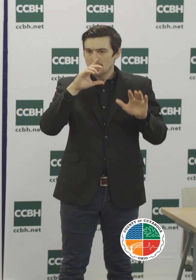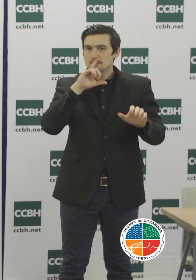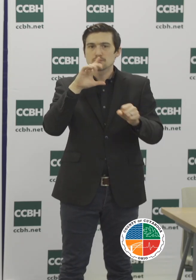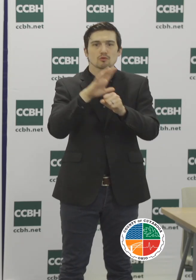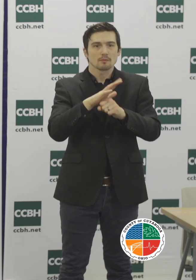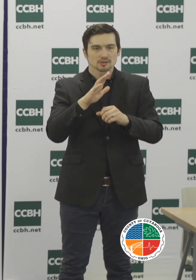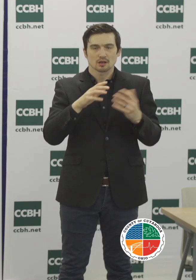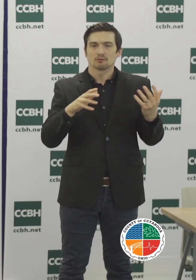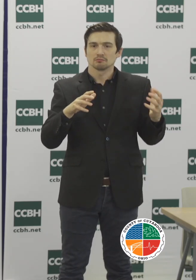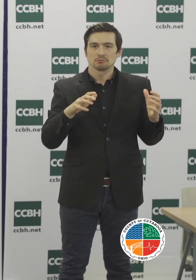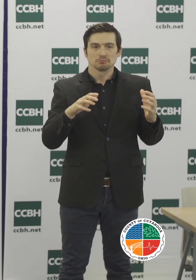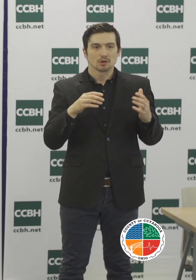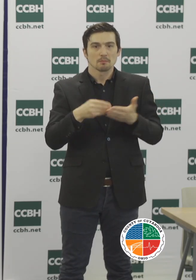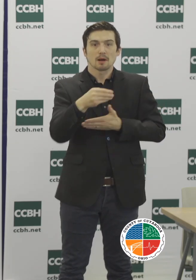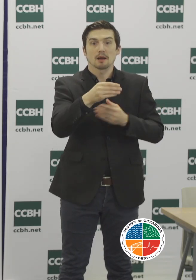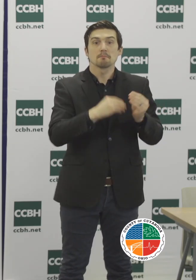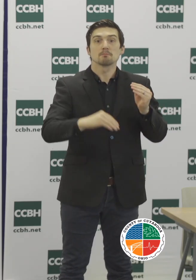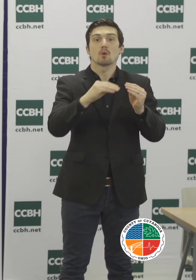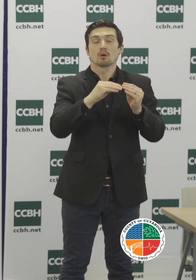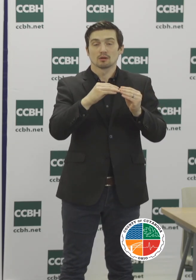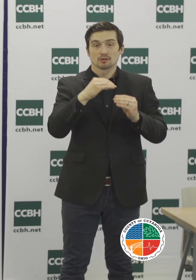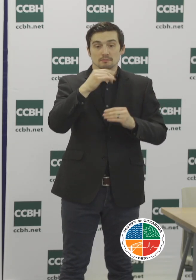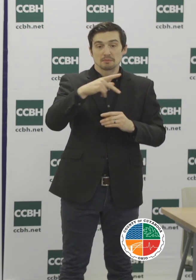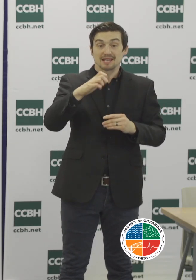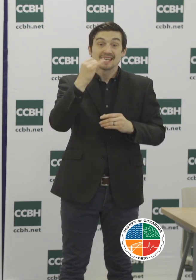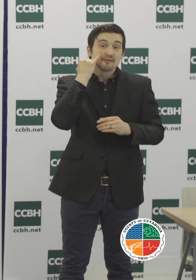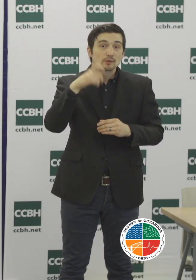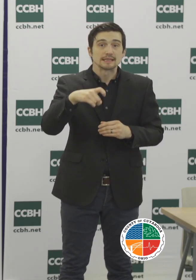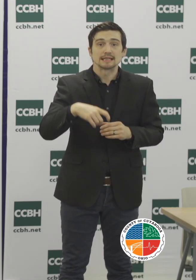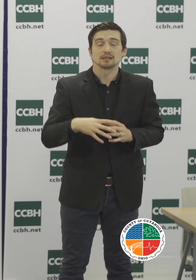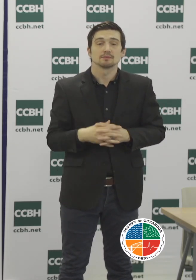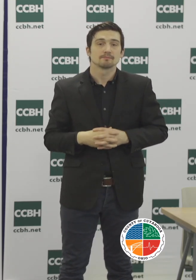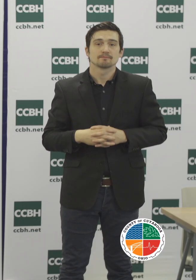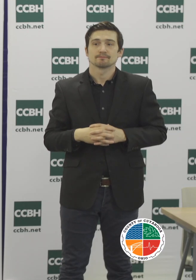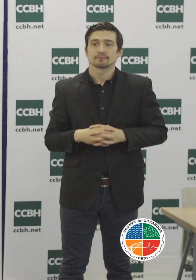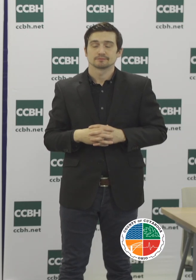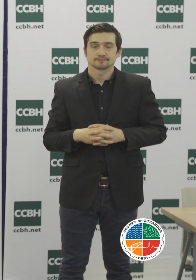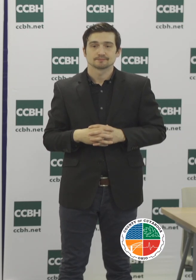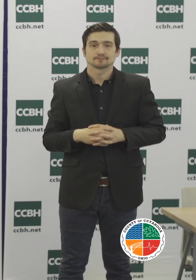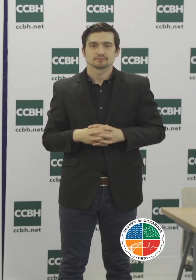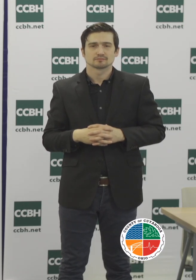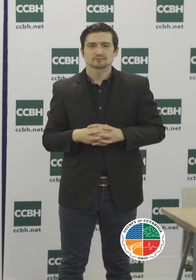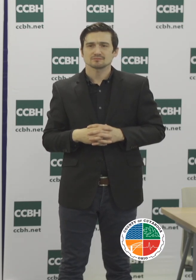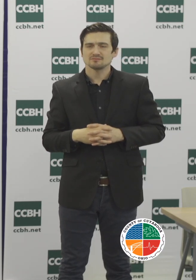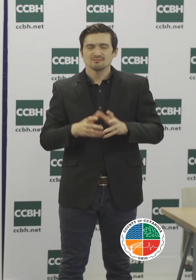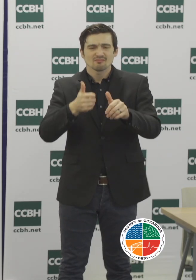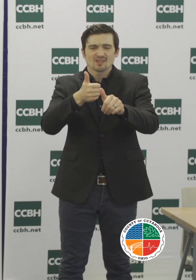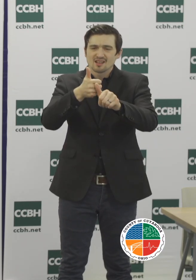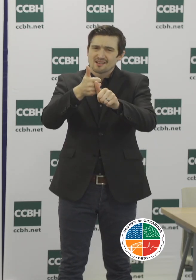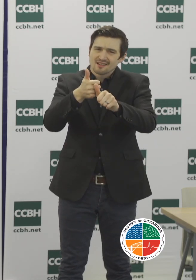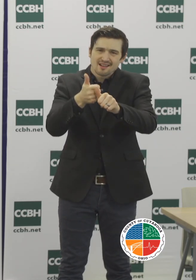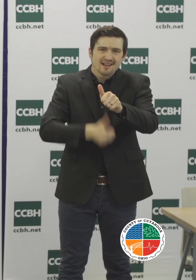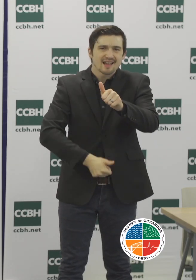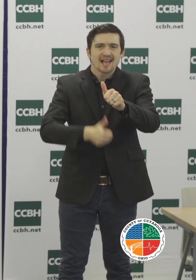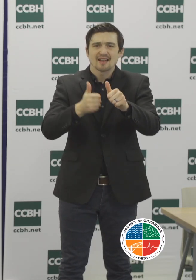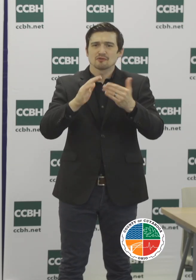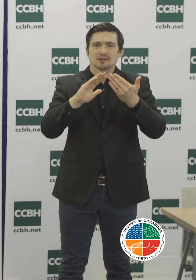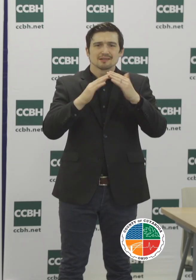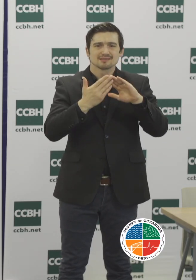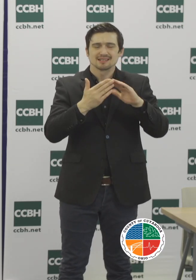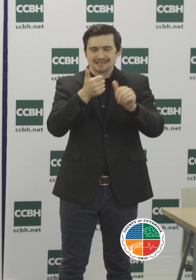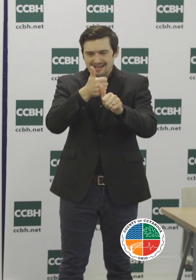arises. I don't know of any county or city anywhere in the country that's done more